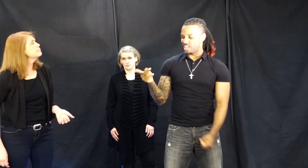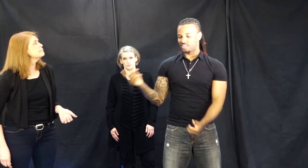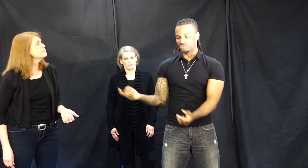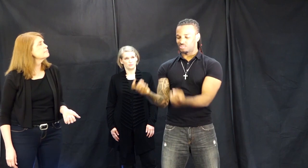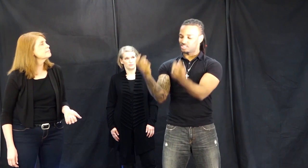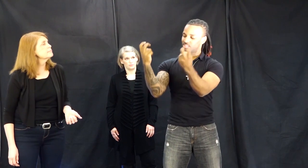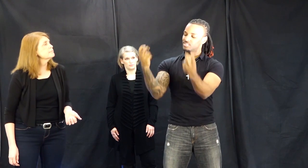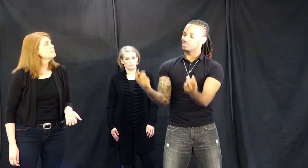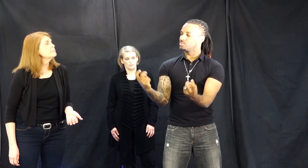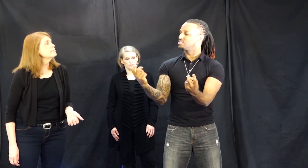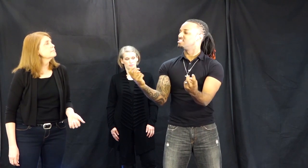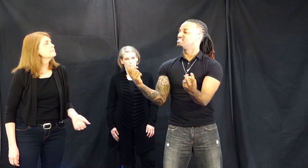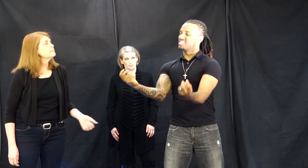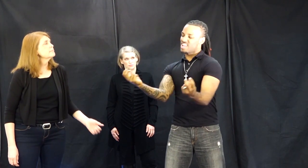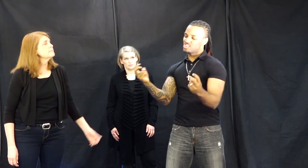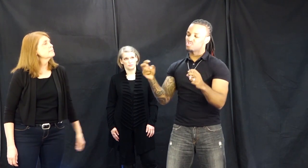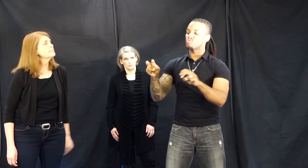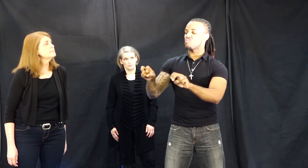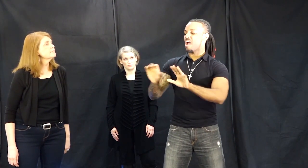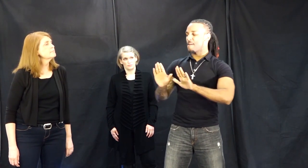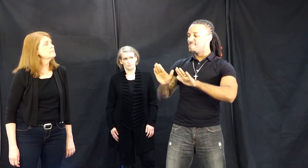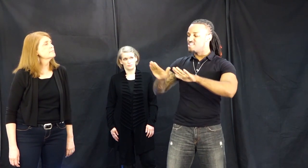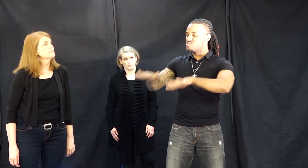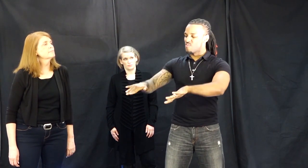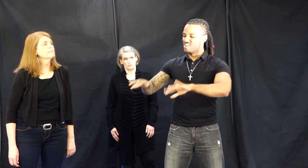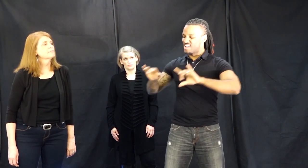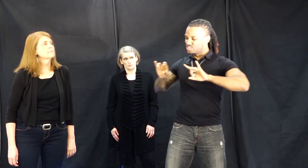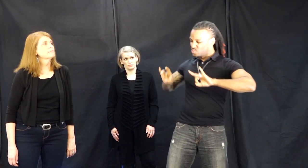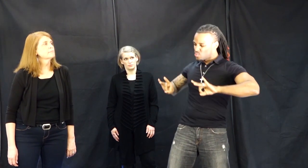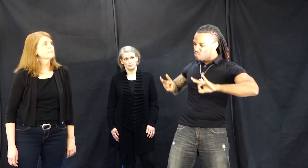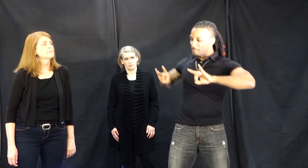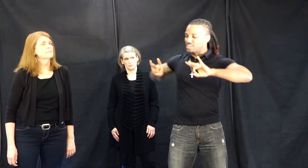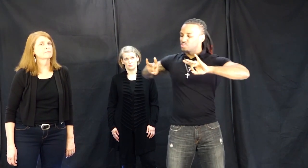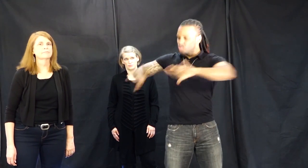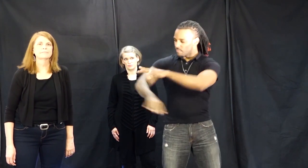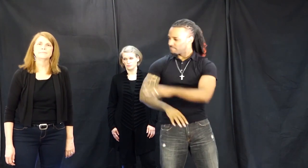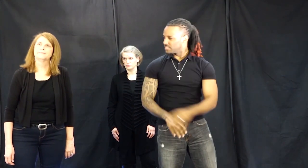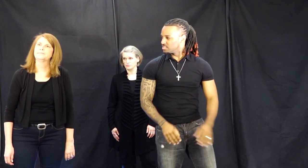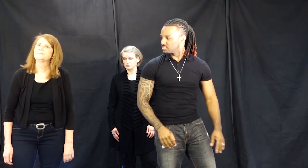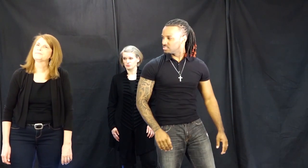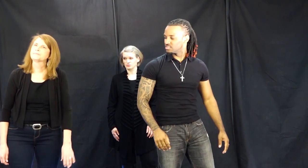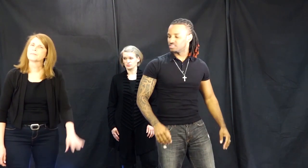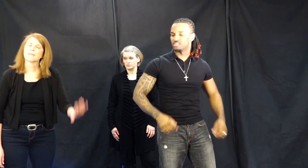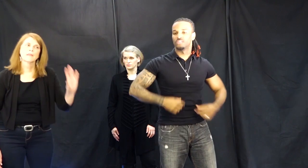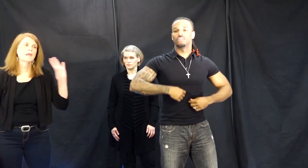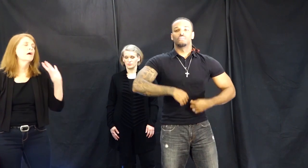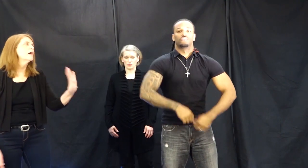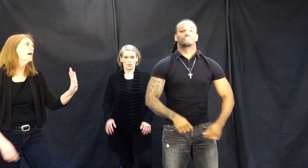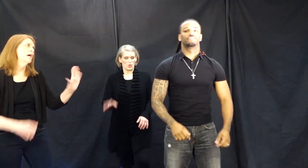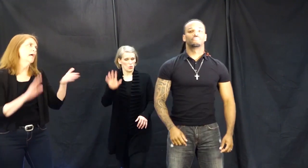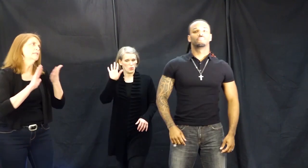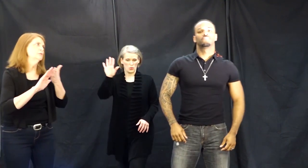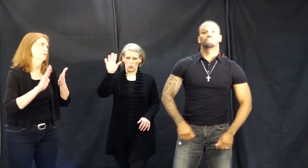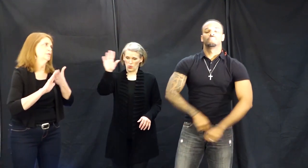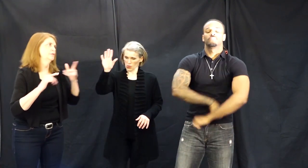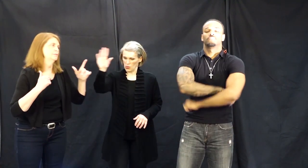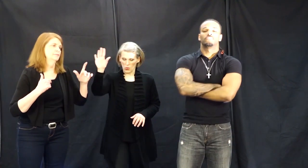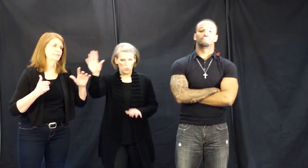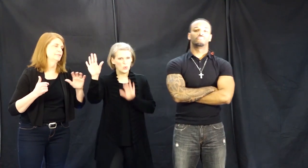there useless as two shits. Hey, turn around, bend over, I'll show you where my shoe fits. Excuse me. Madison,